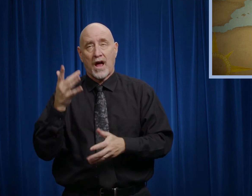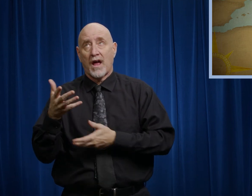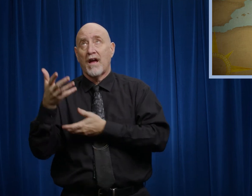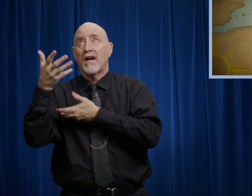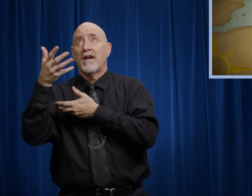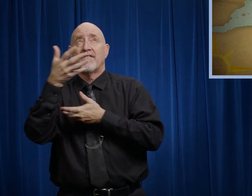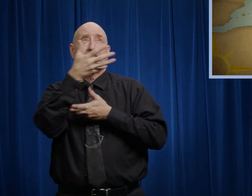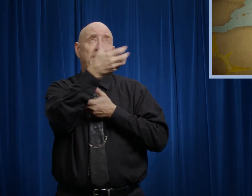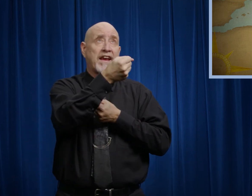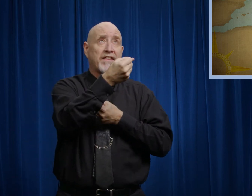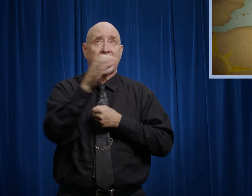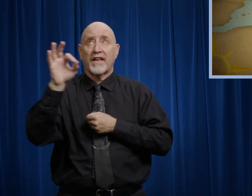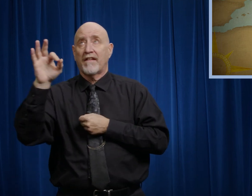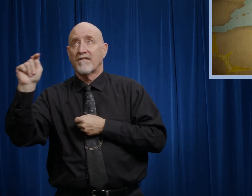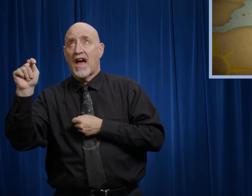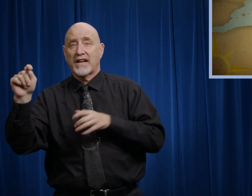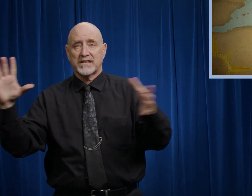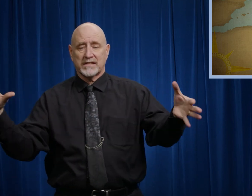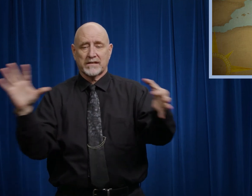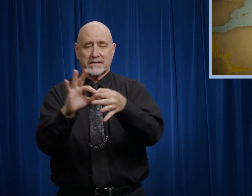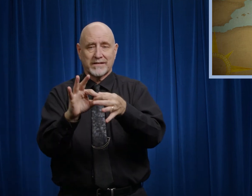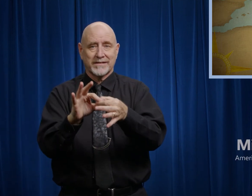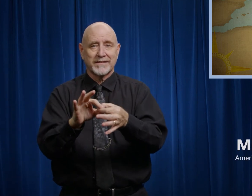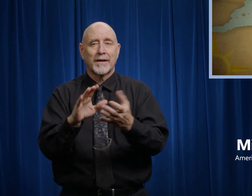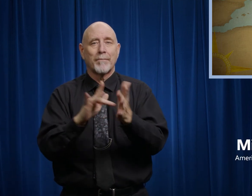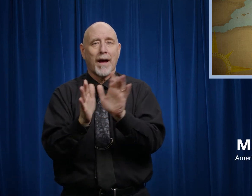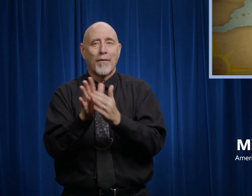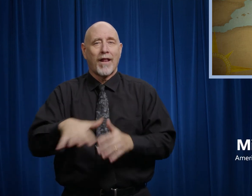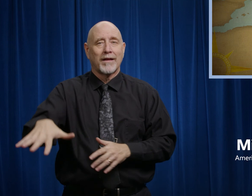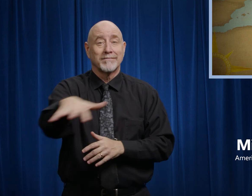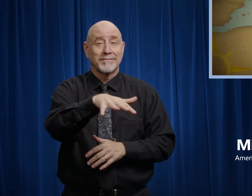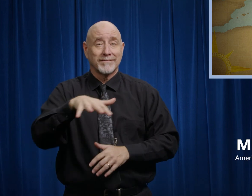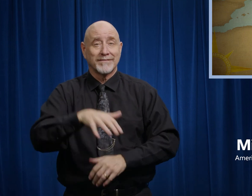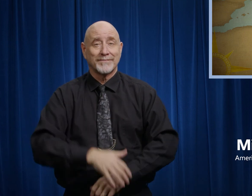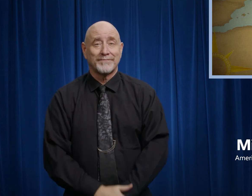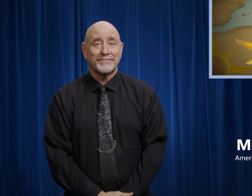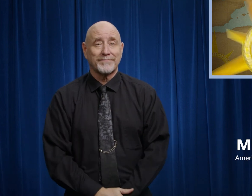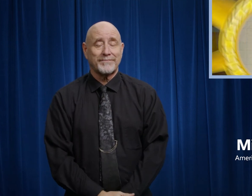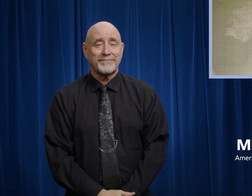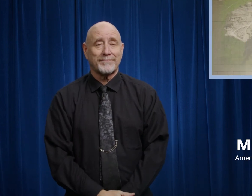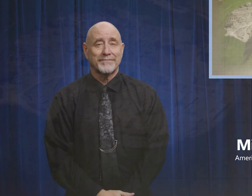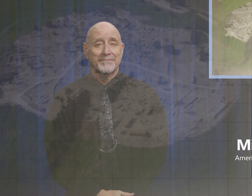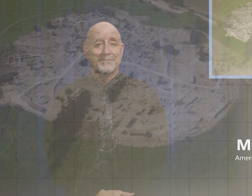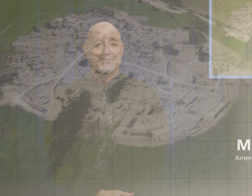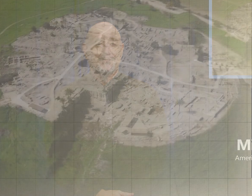connections between faith and fact right here in the land of the Bible.